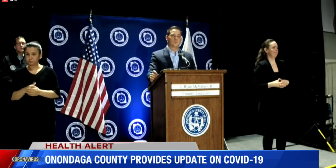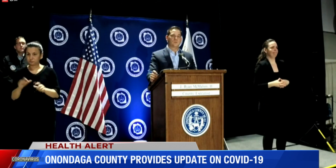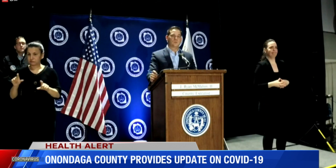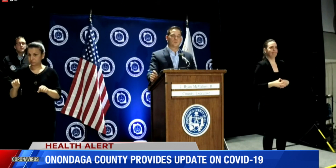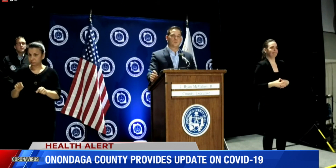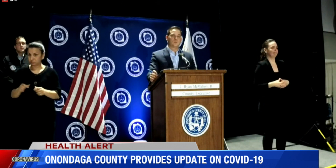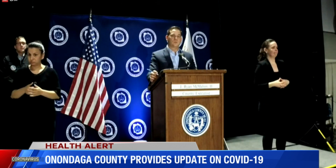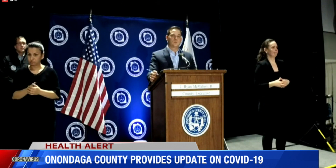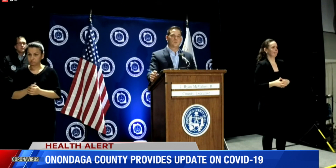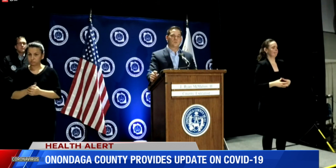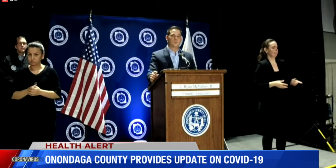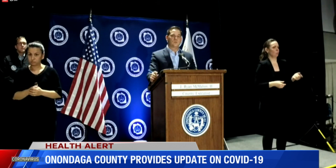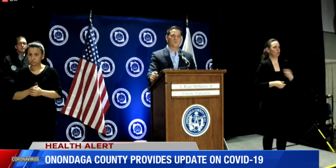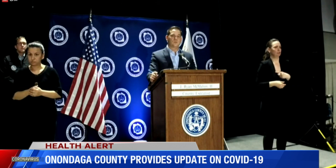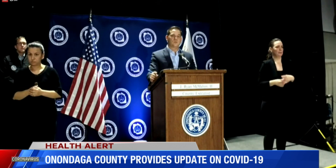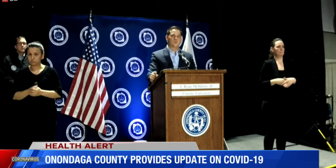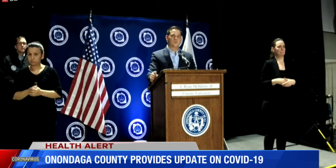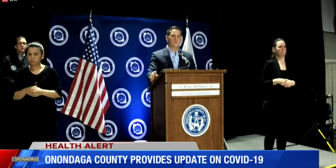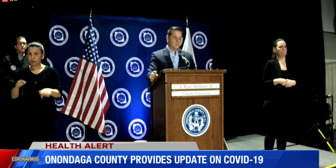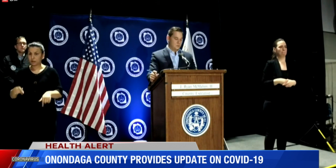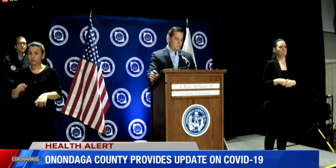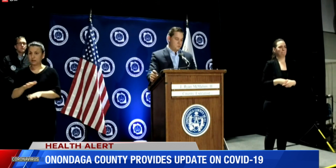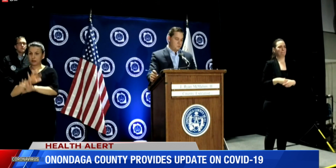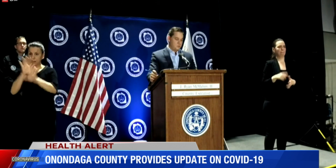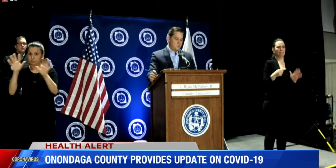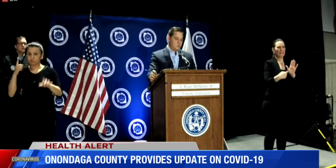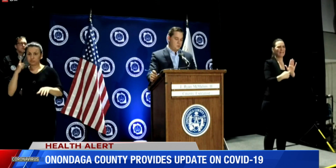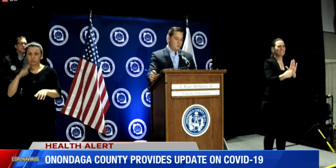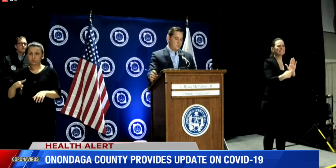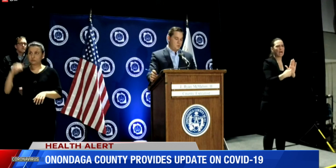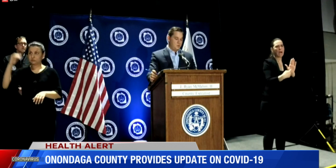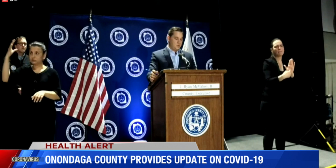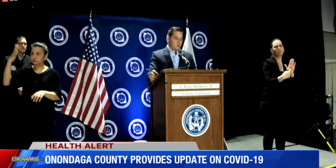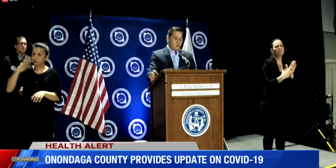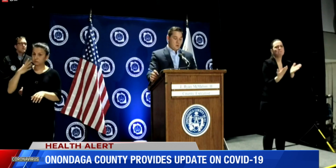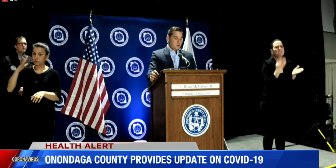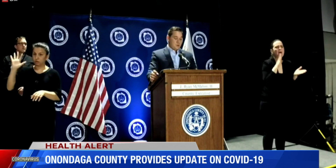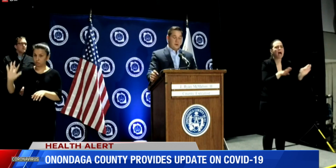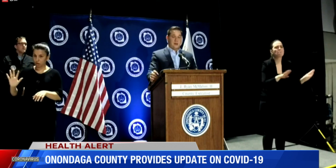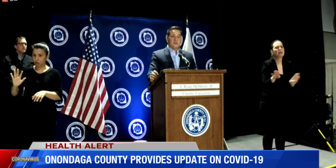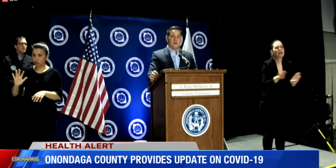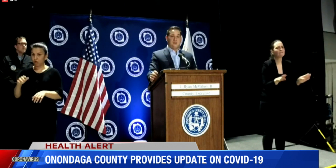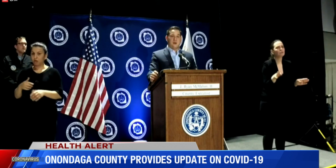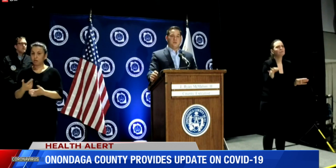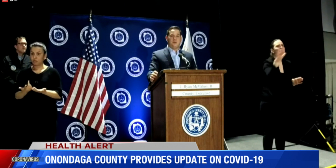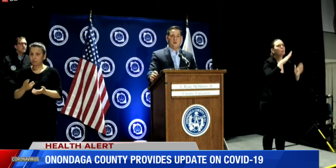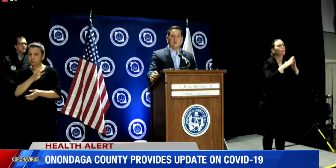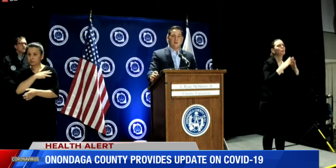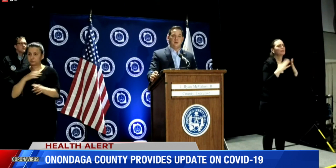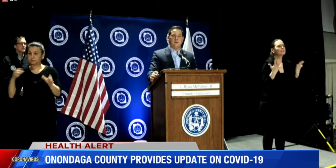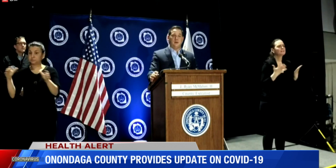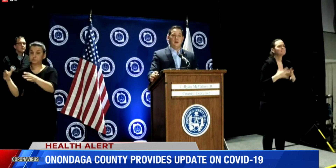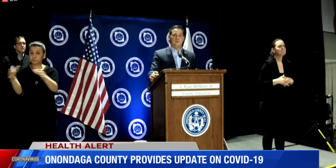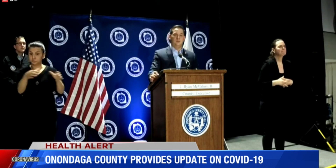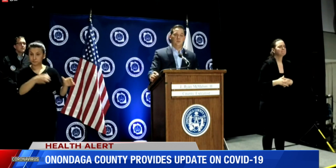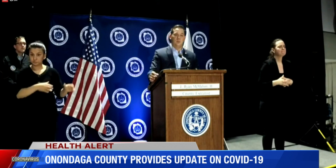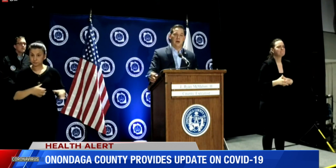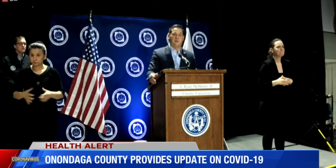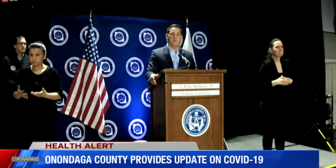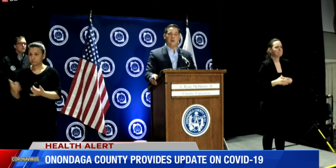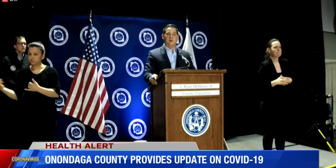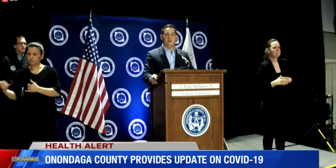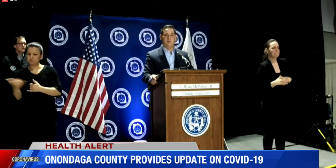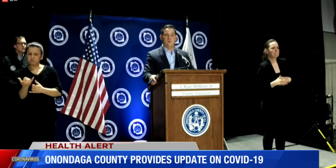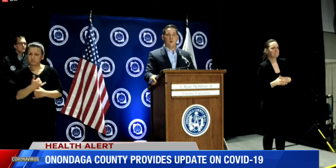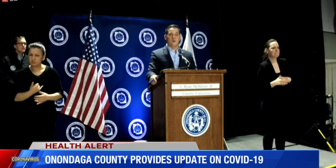of anyone doing something they shouldn't, and what would you tell people as they head into their evening? I'm not sure, Andrew. I'm sure they're out there. I